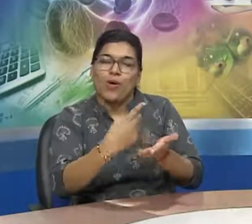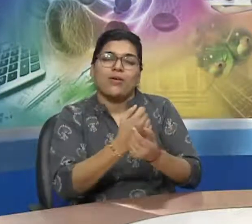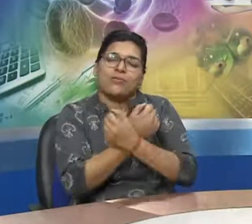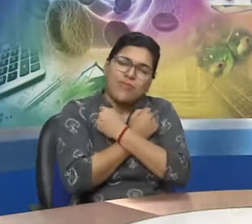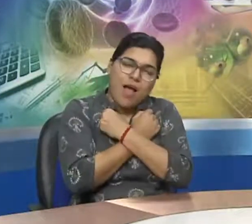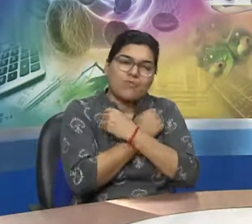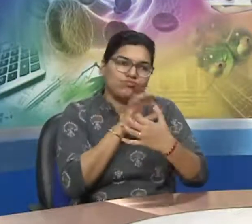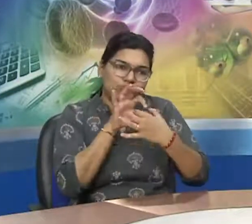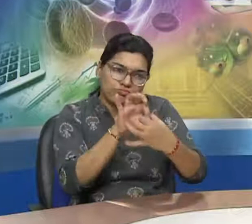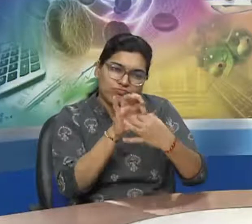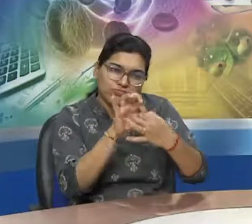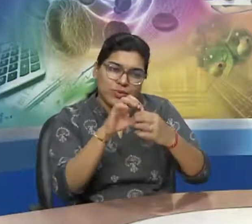parents.